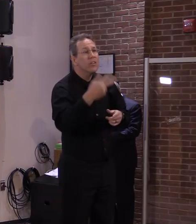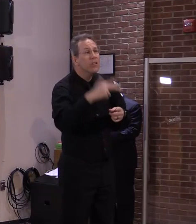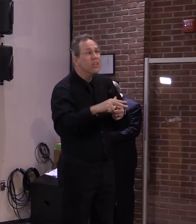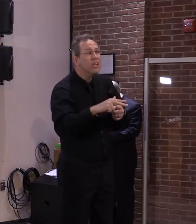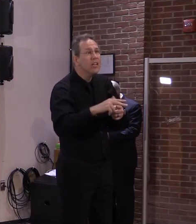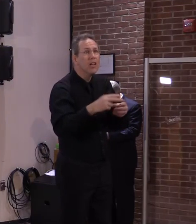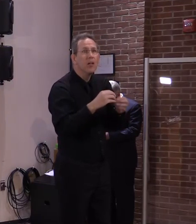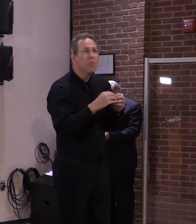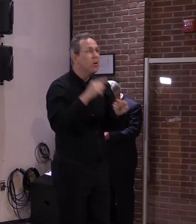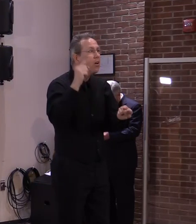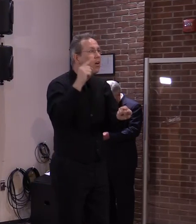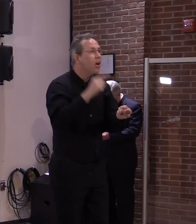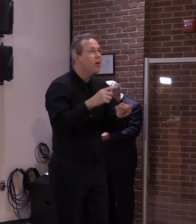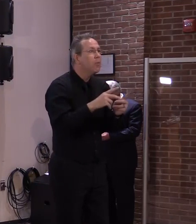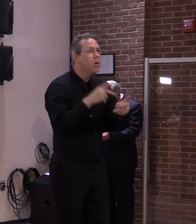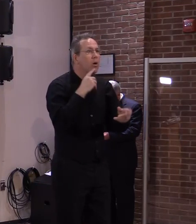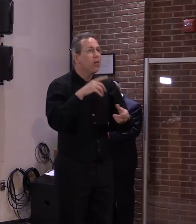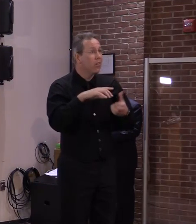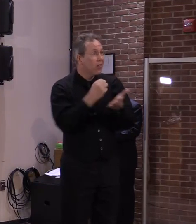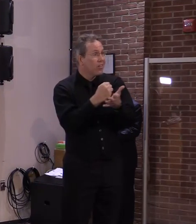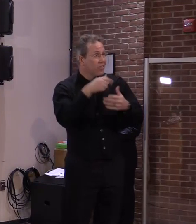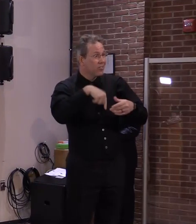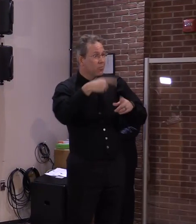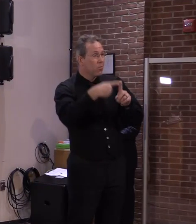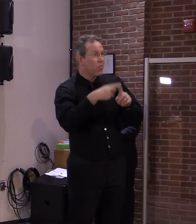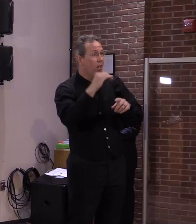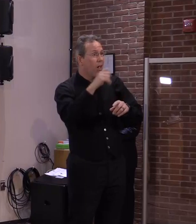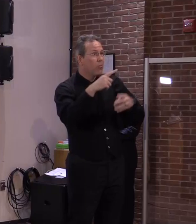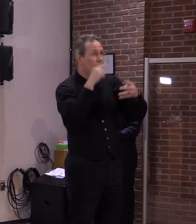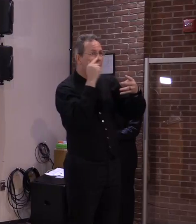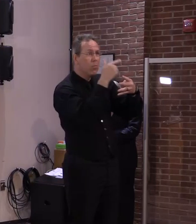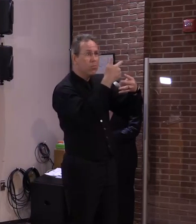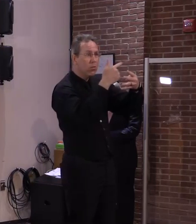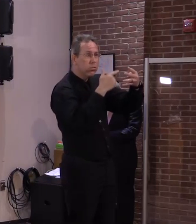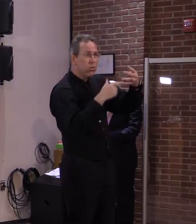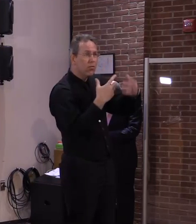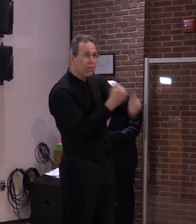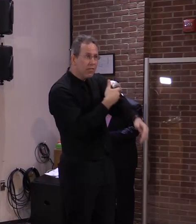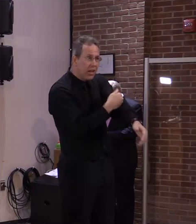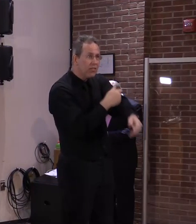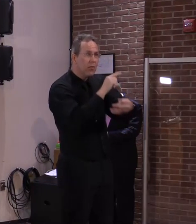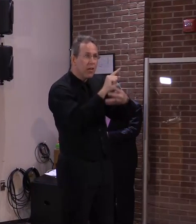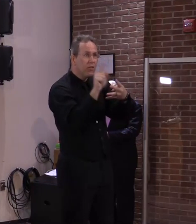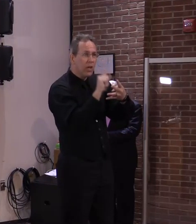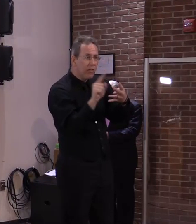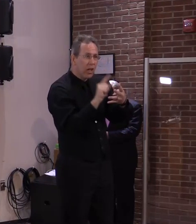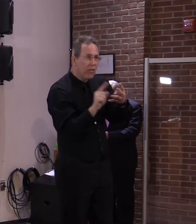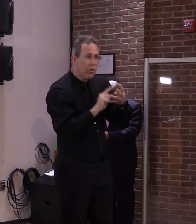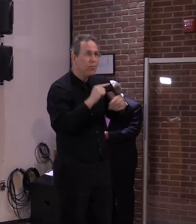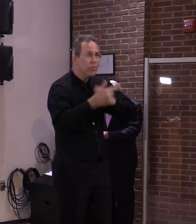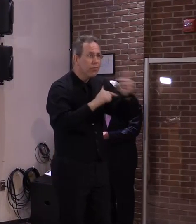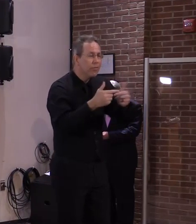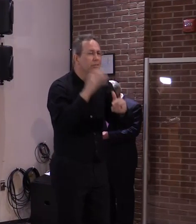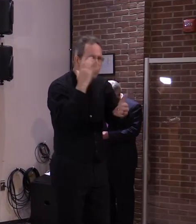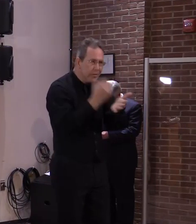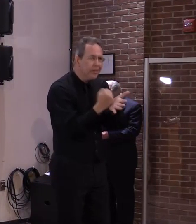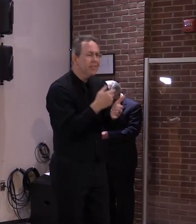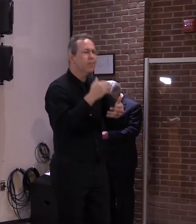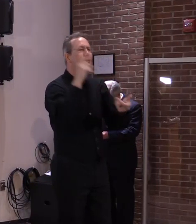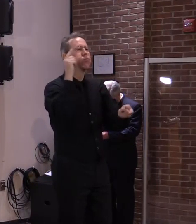up in our efforts to slow the spread of this very contagious virus. Because even though the most vulnerable